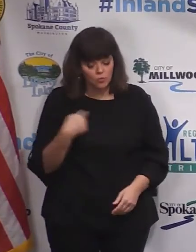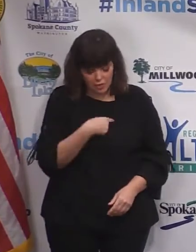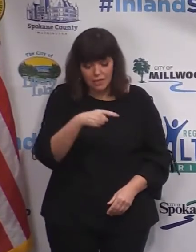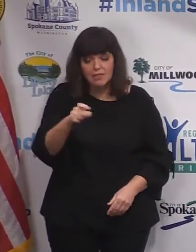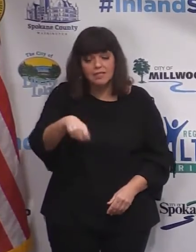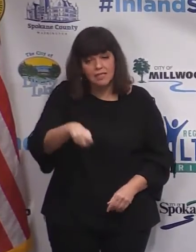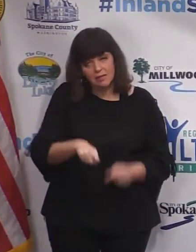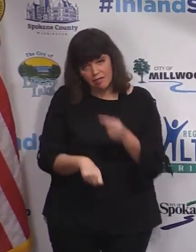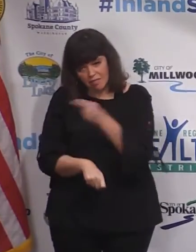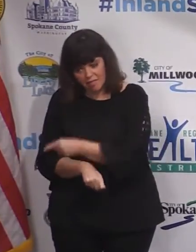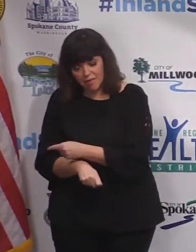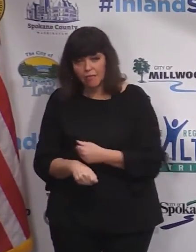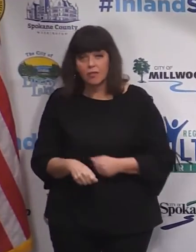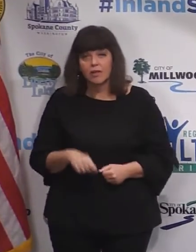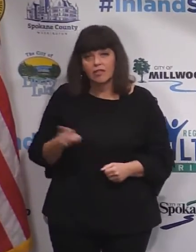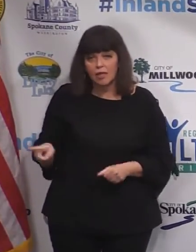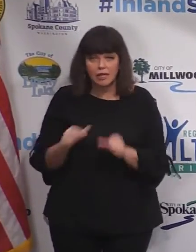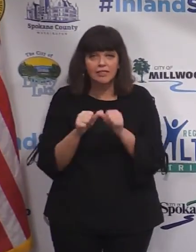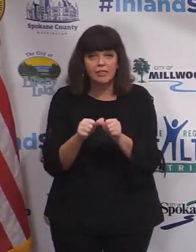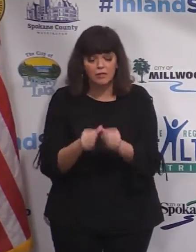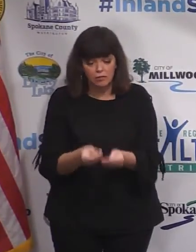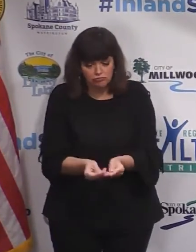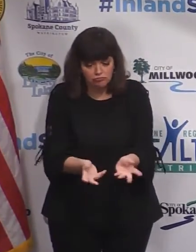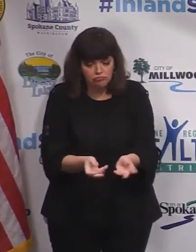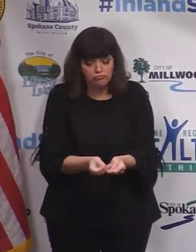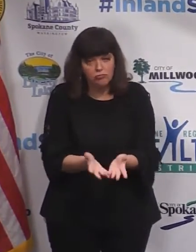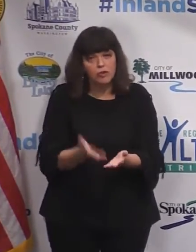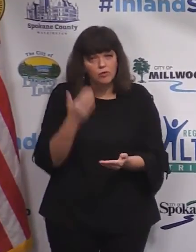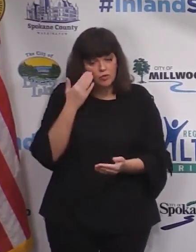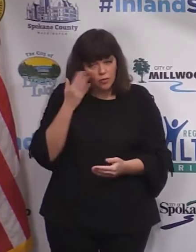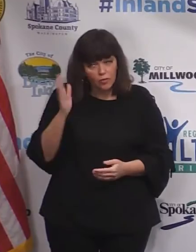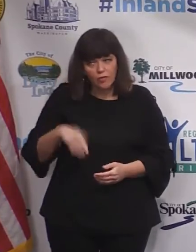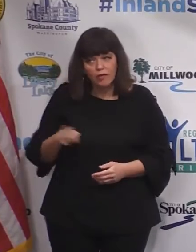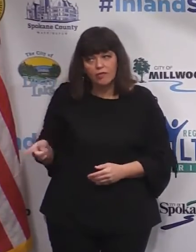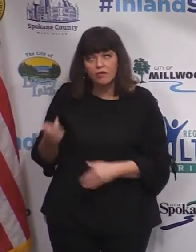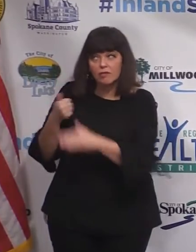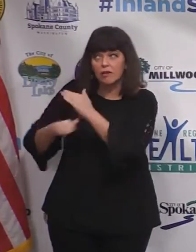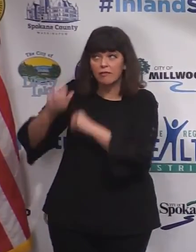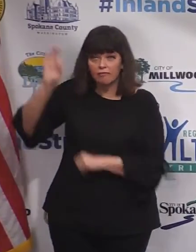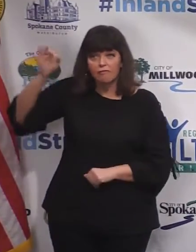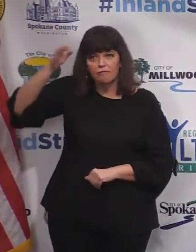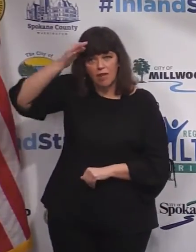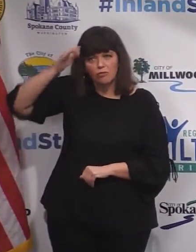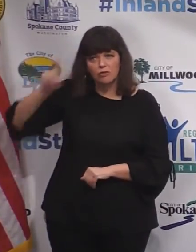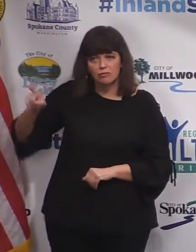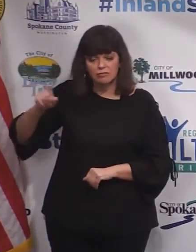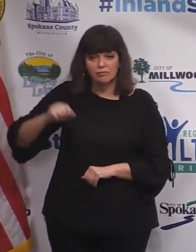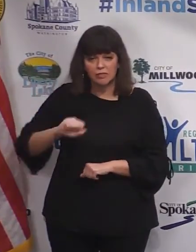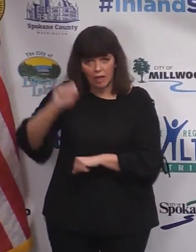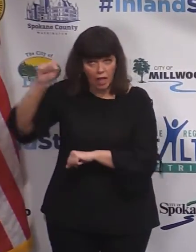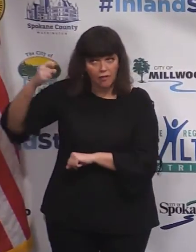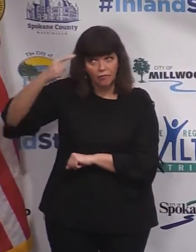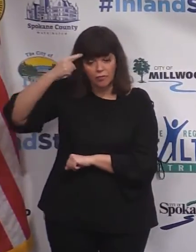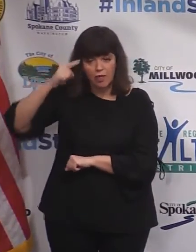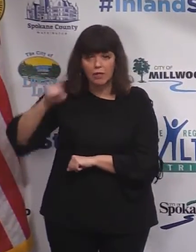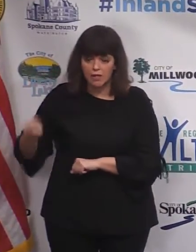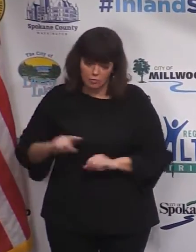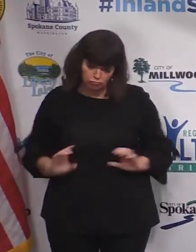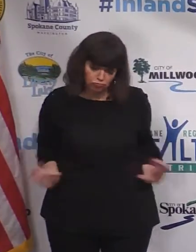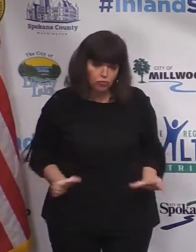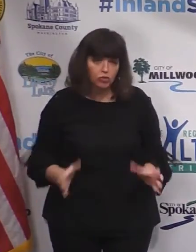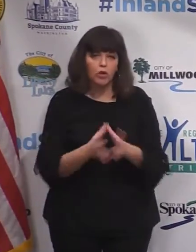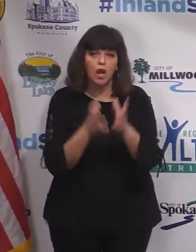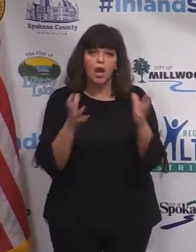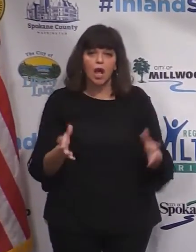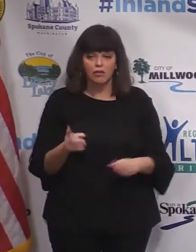they can continue from our federal and state partners. They accomplish an incredible amount of work to support mission-critical activities.